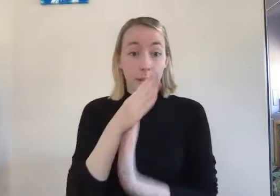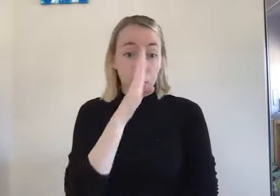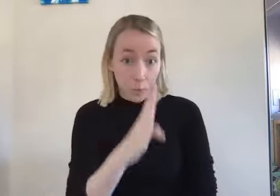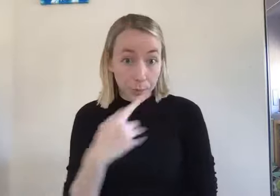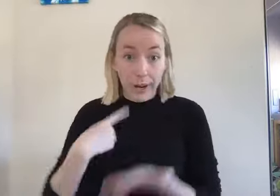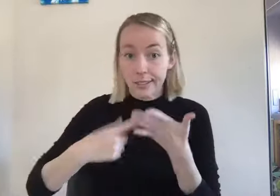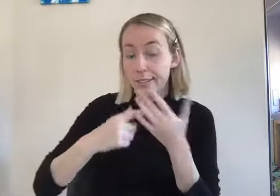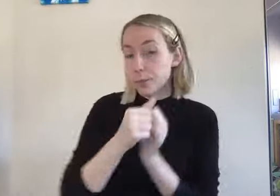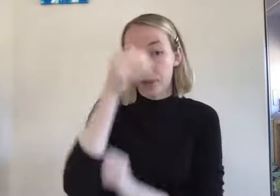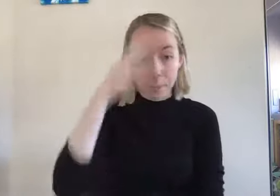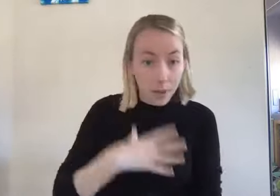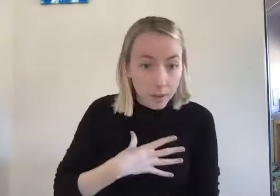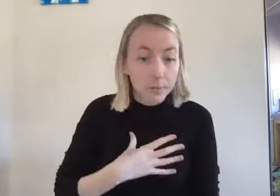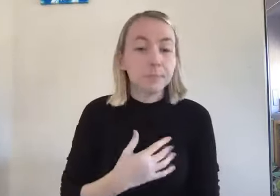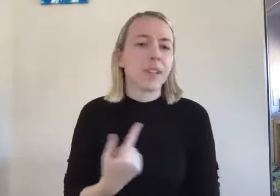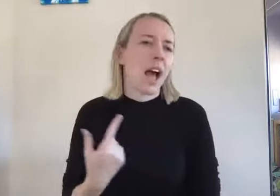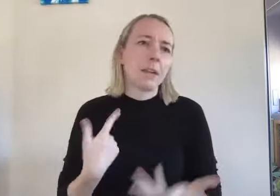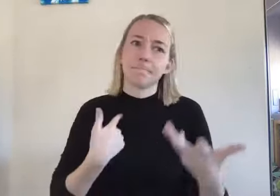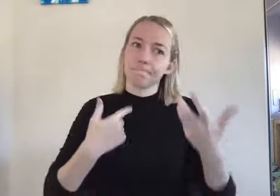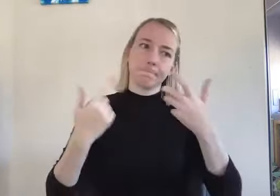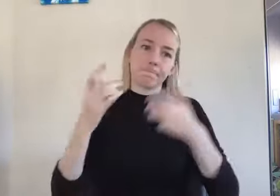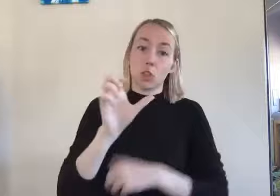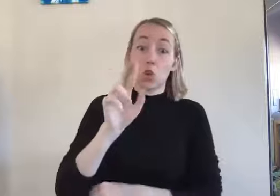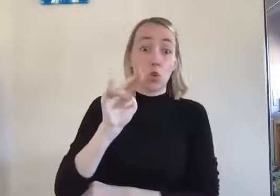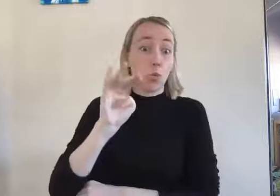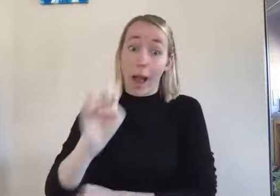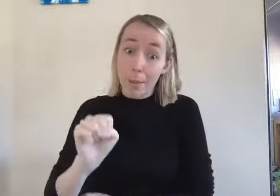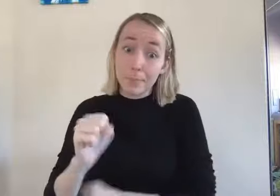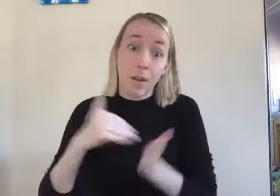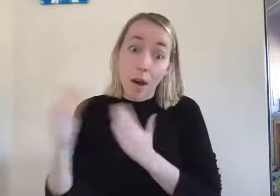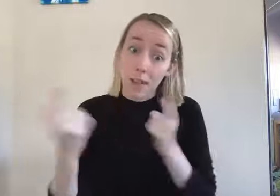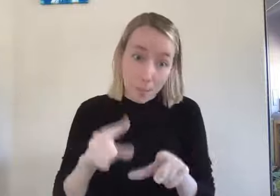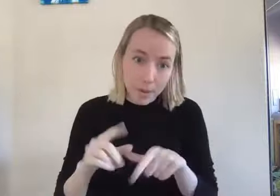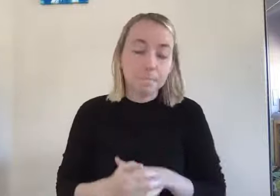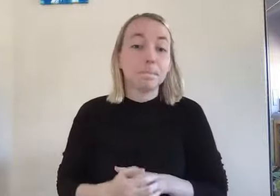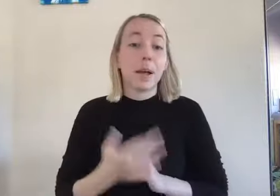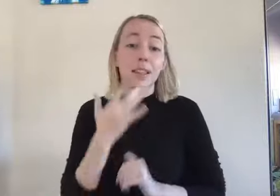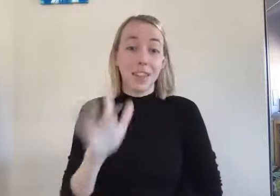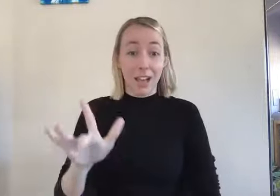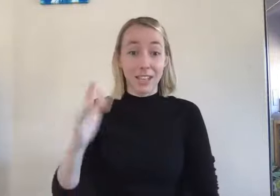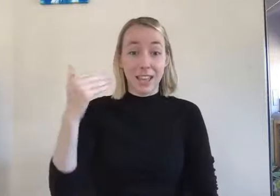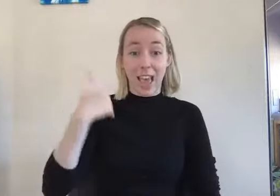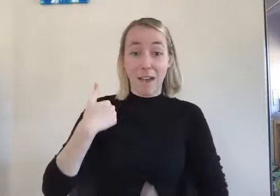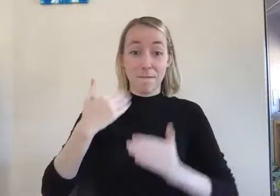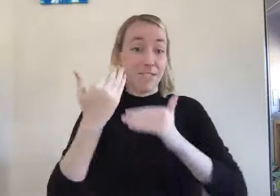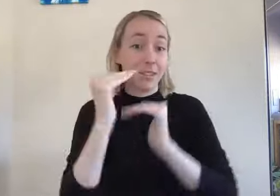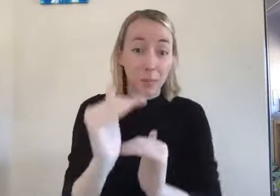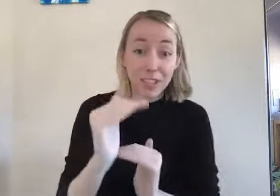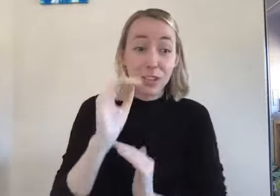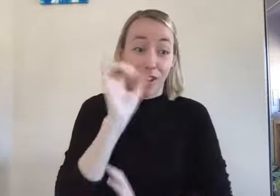got sober, I talked to a guy, and I said, I committed a bunch of crimes. But fortunately, there's a statute of limitations on